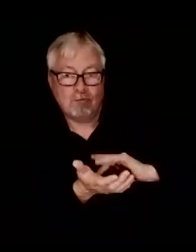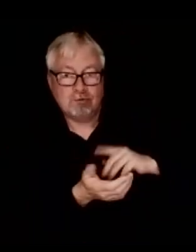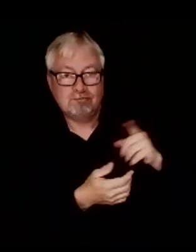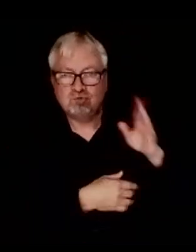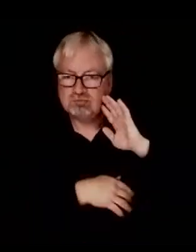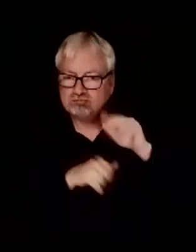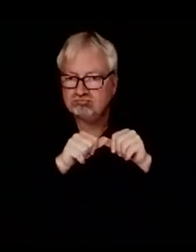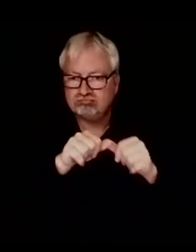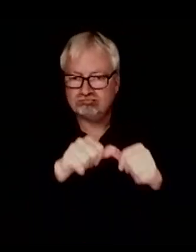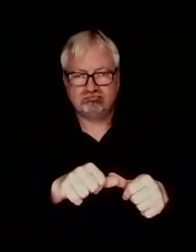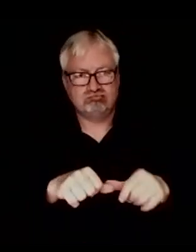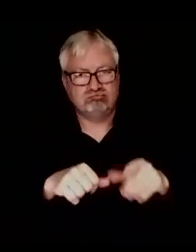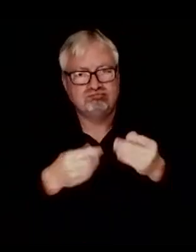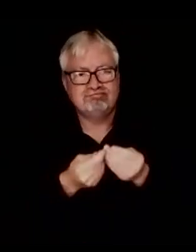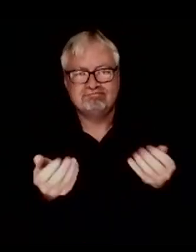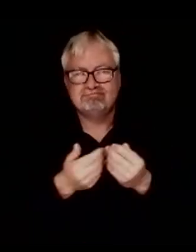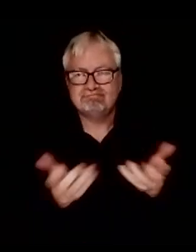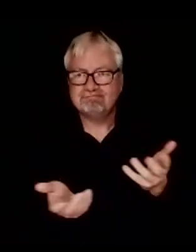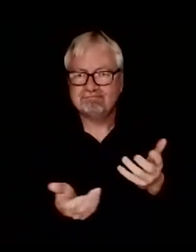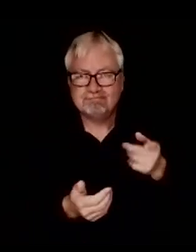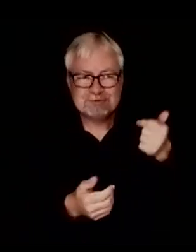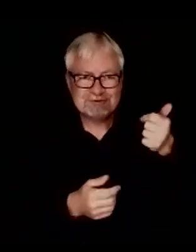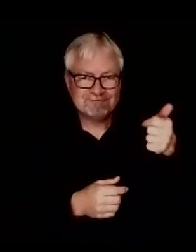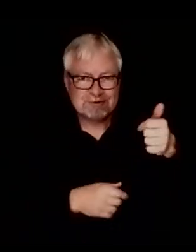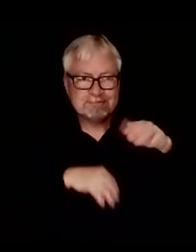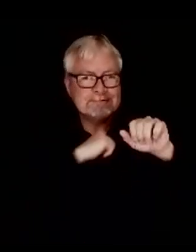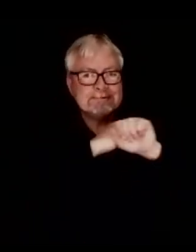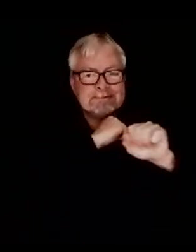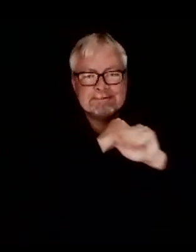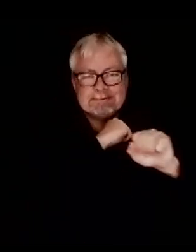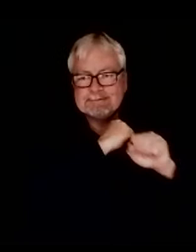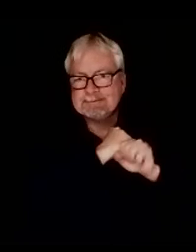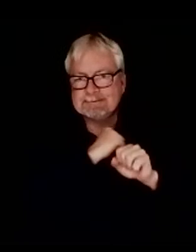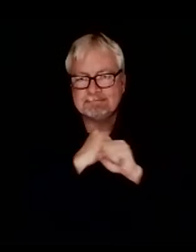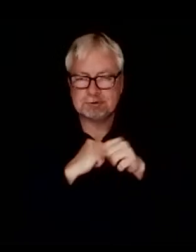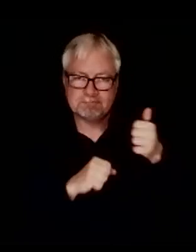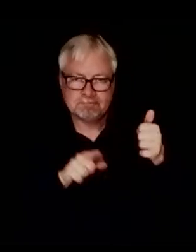do outreach to their patient bases and their local